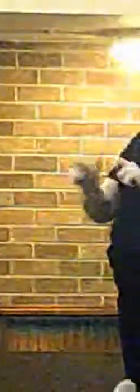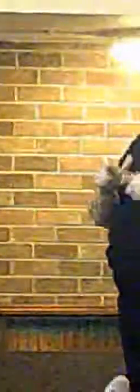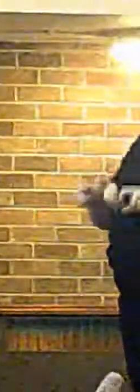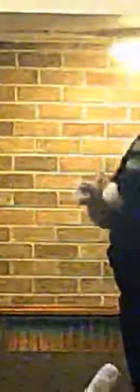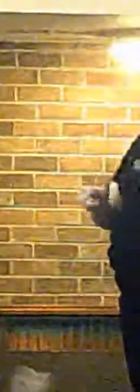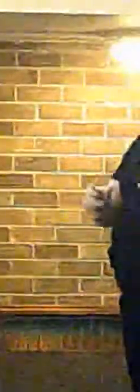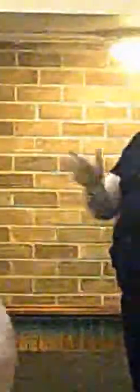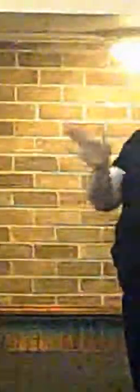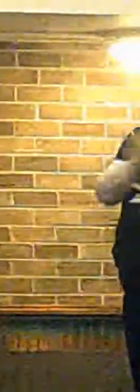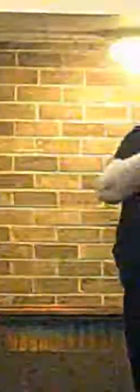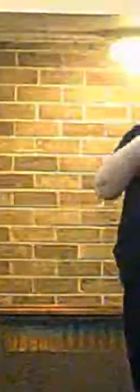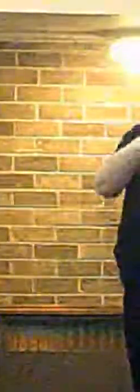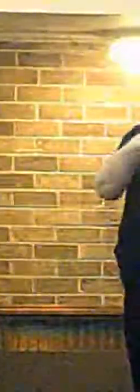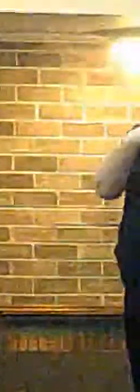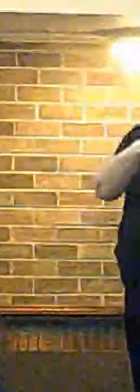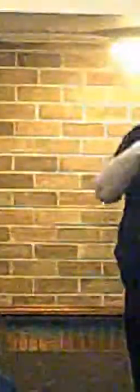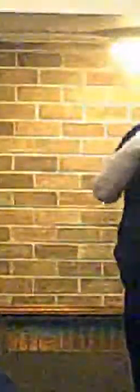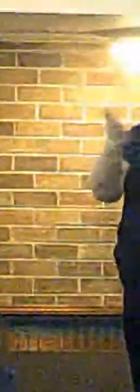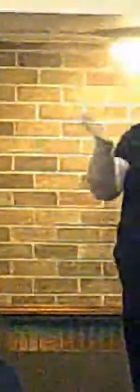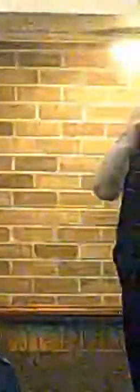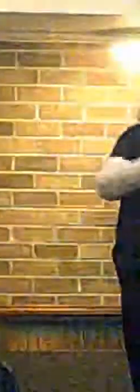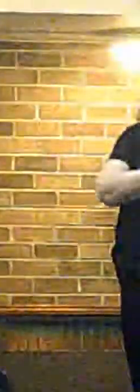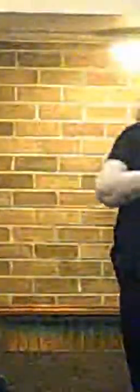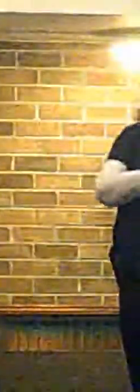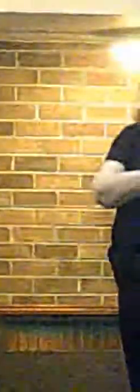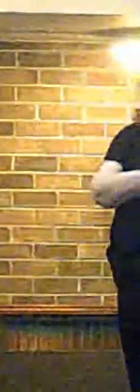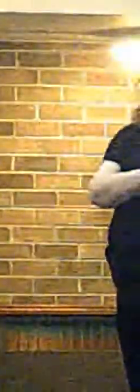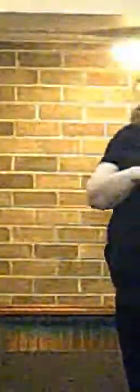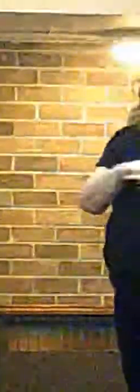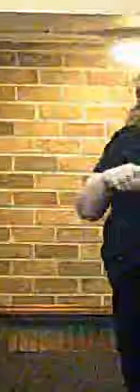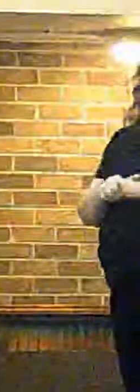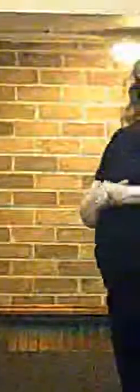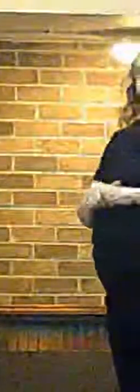said to the fire authority.